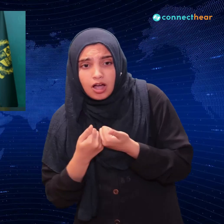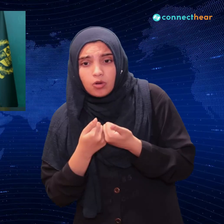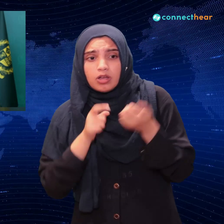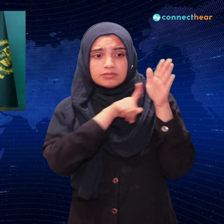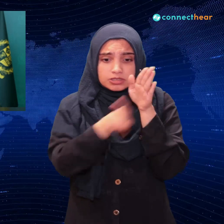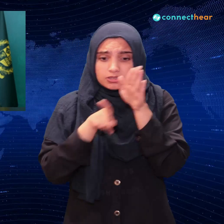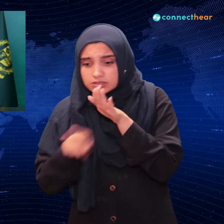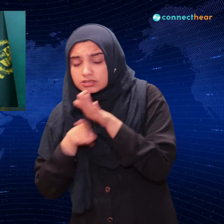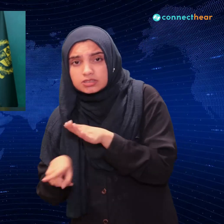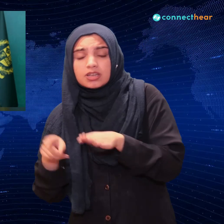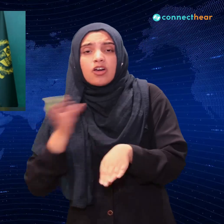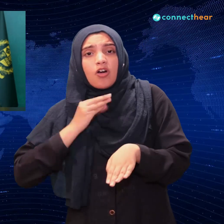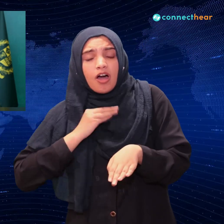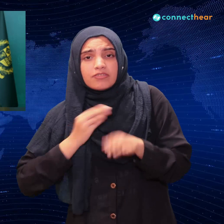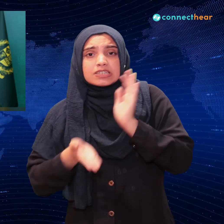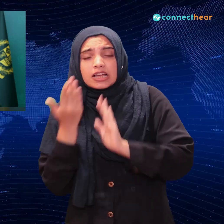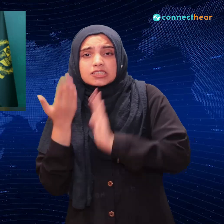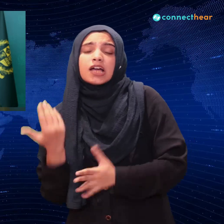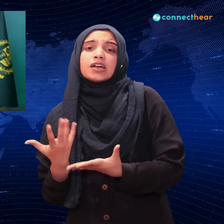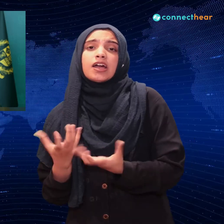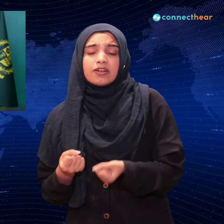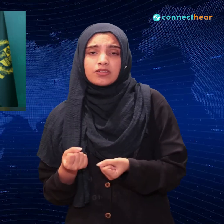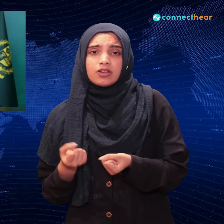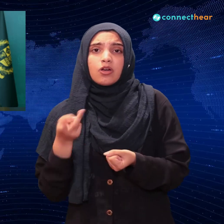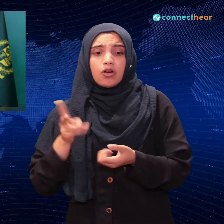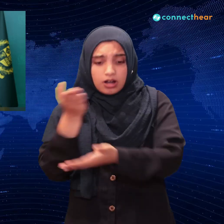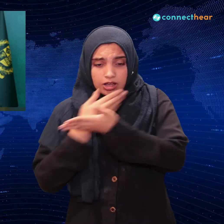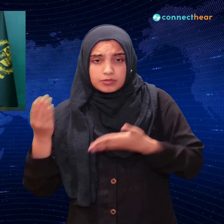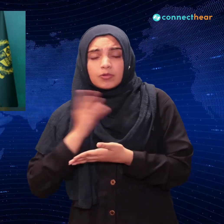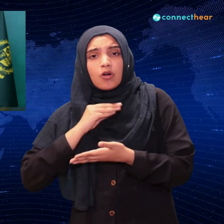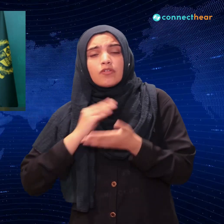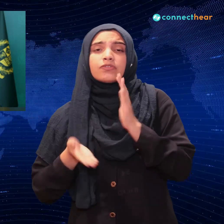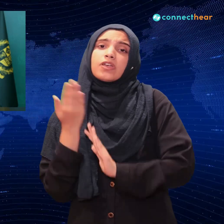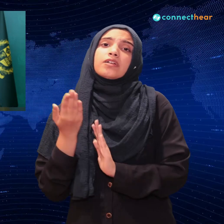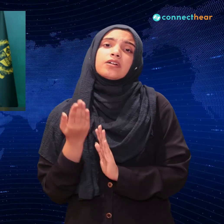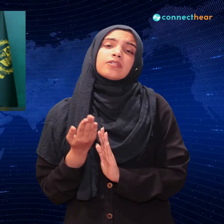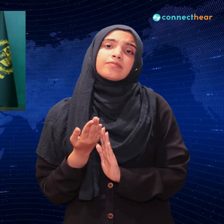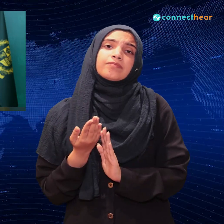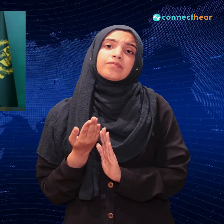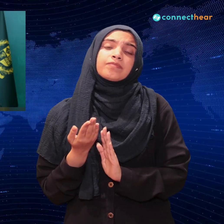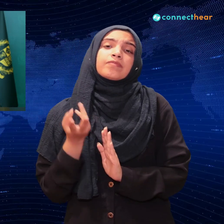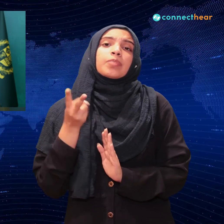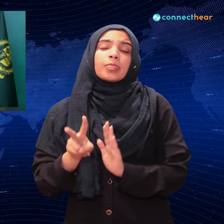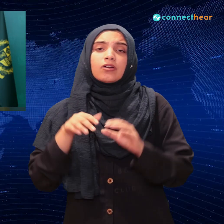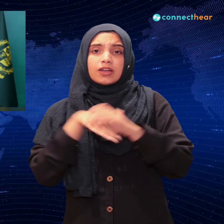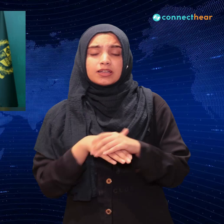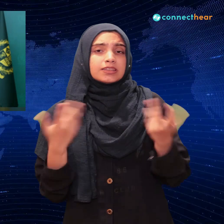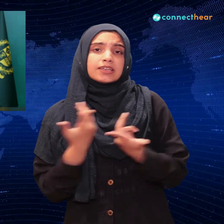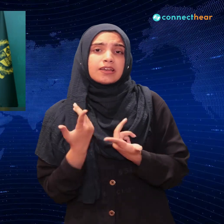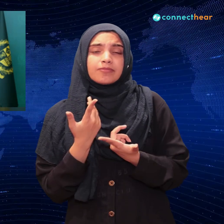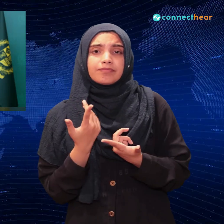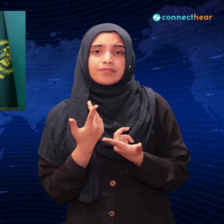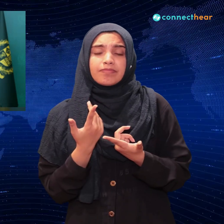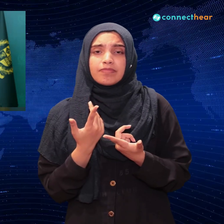over Pakistan. Our capital was like a fortress. Had it not been for